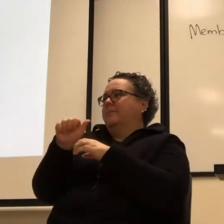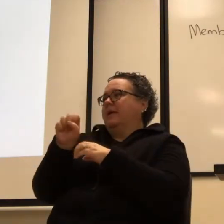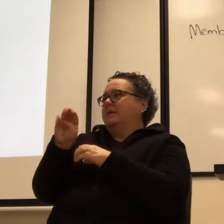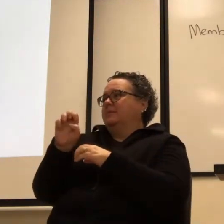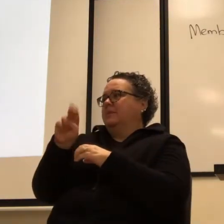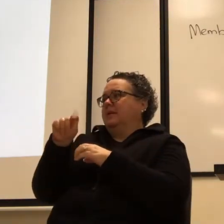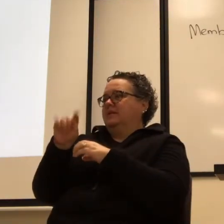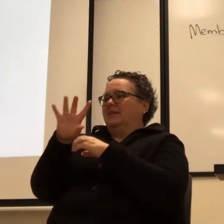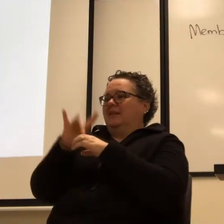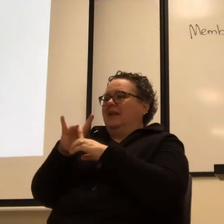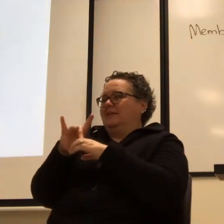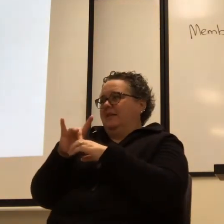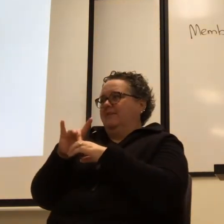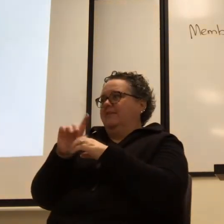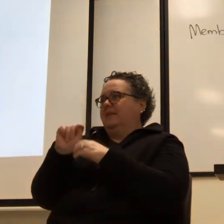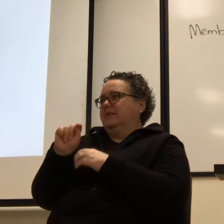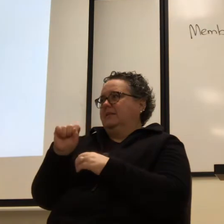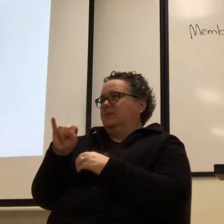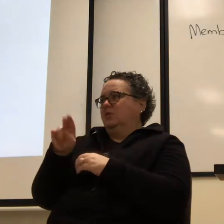the connective tissue